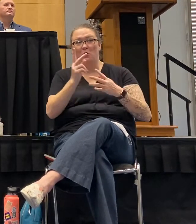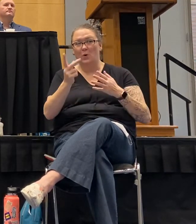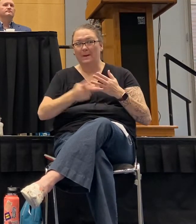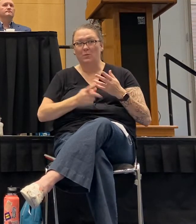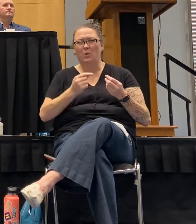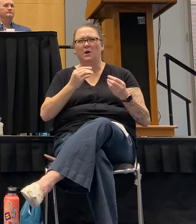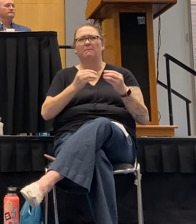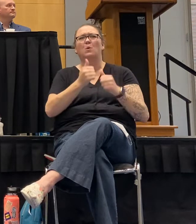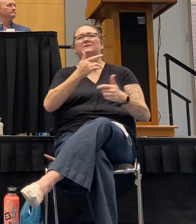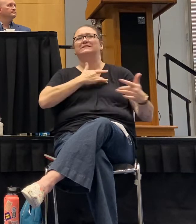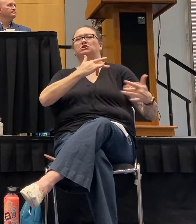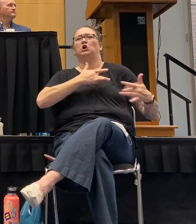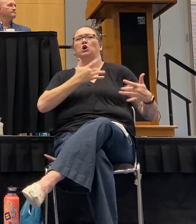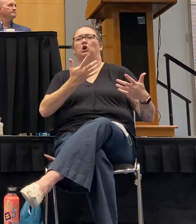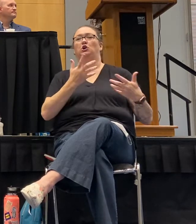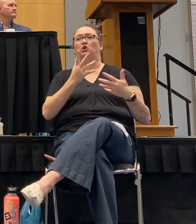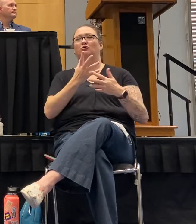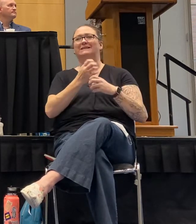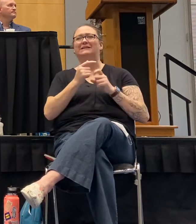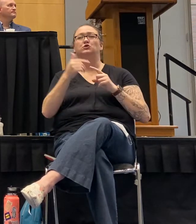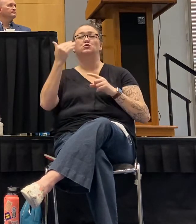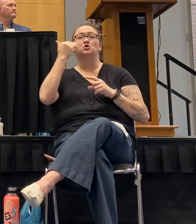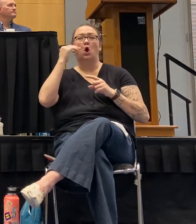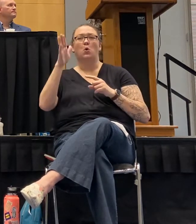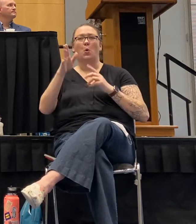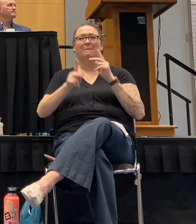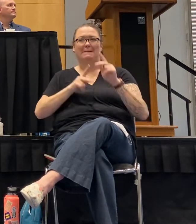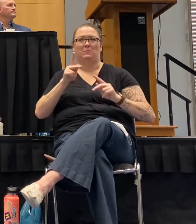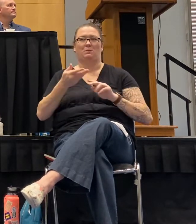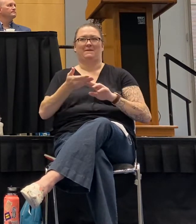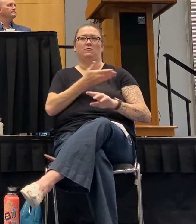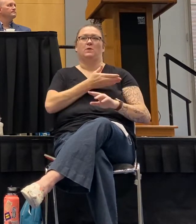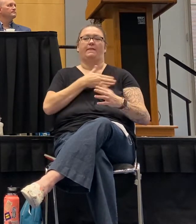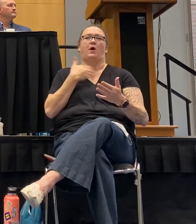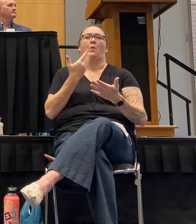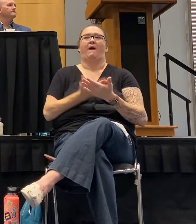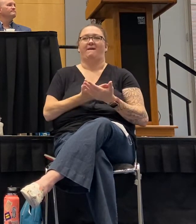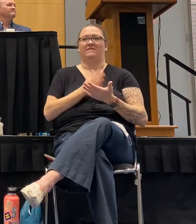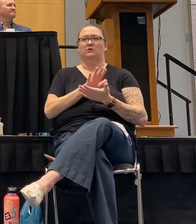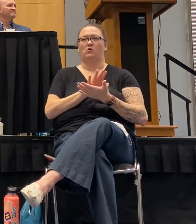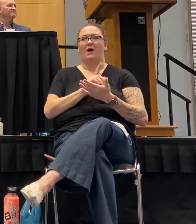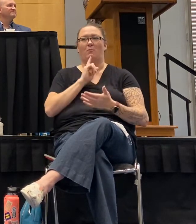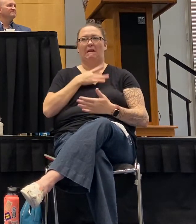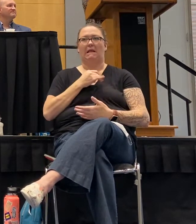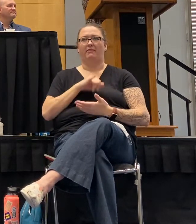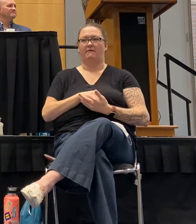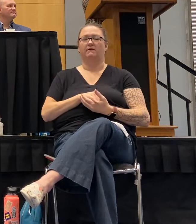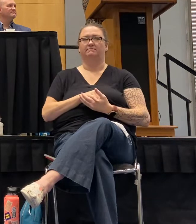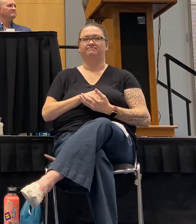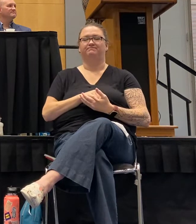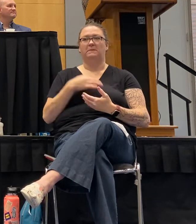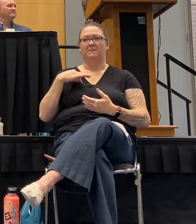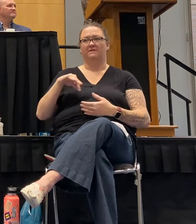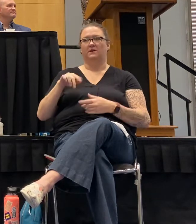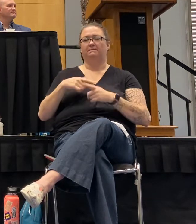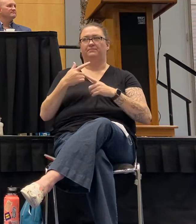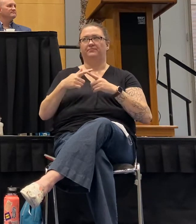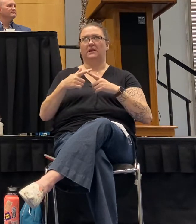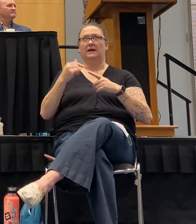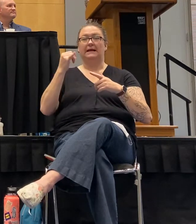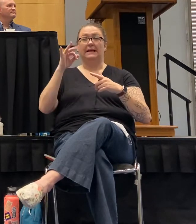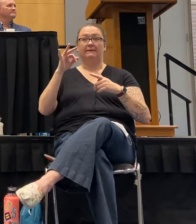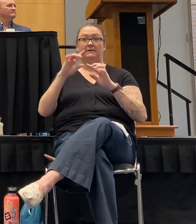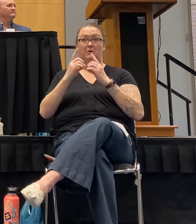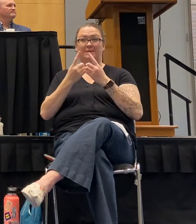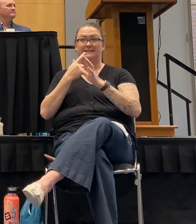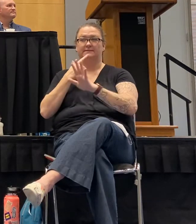concerned about? So you get to know your population before they even arrive. I really liked that benefit. And then if a